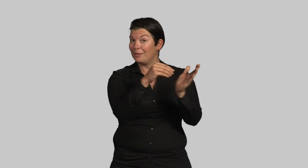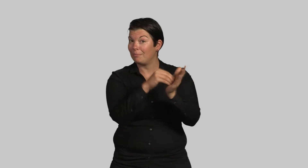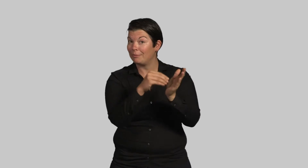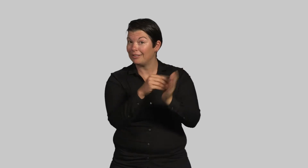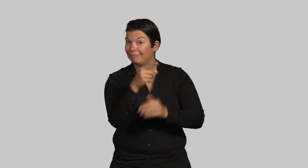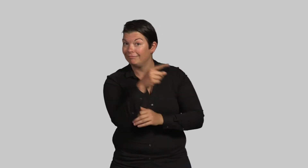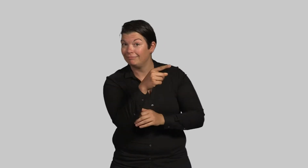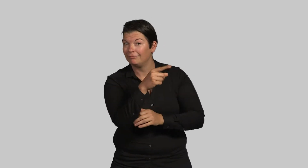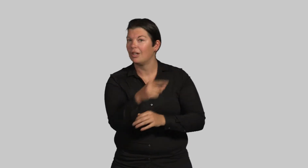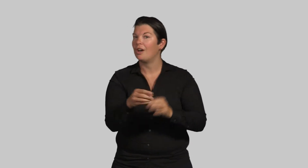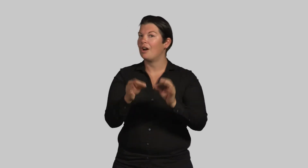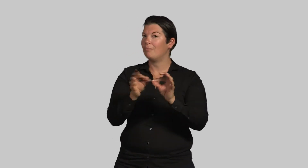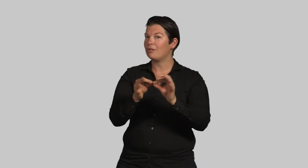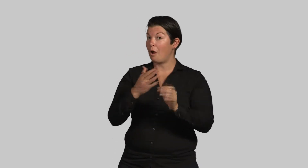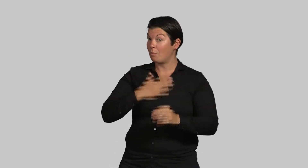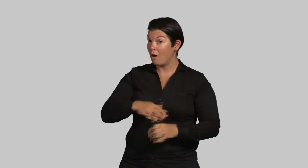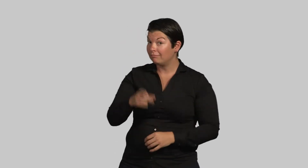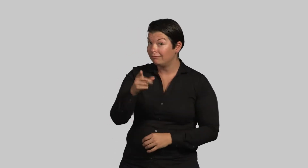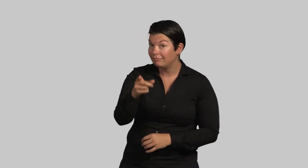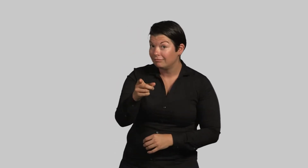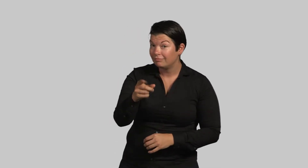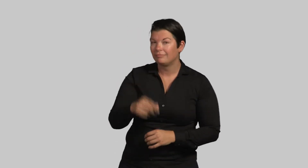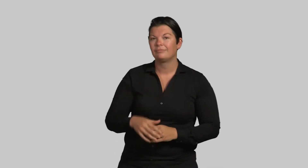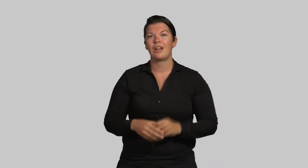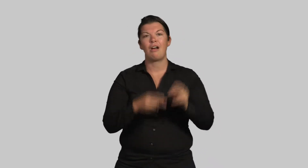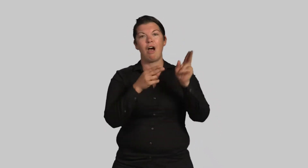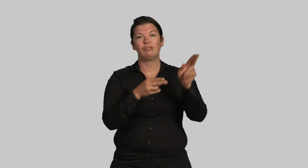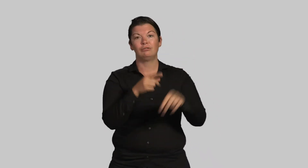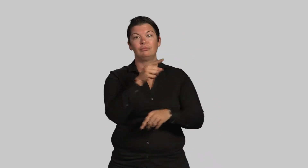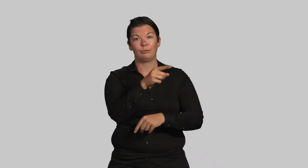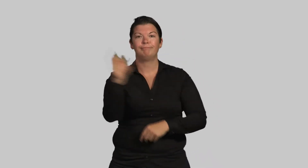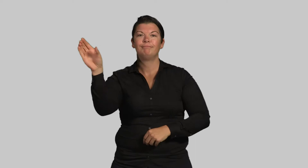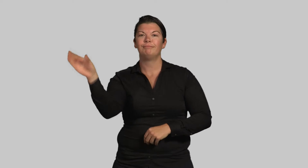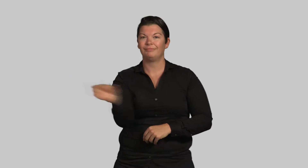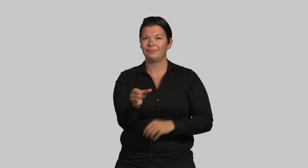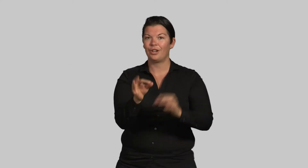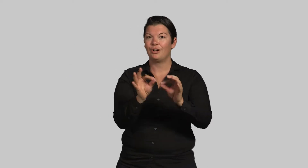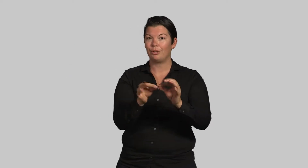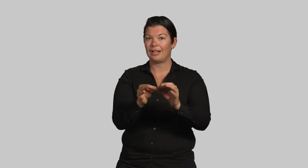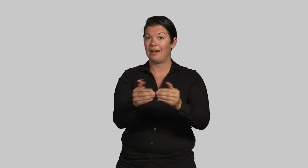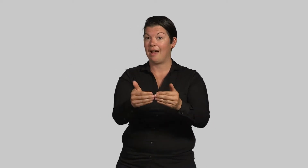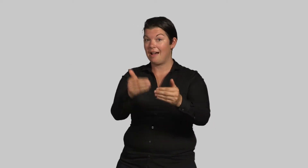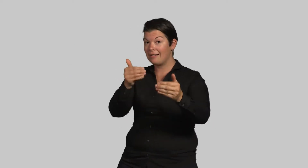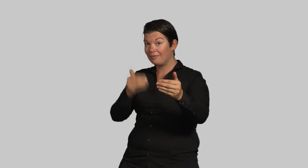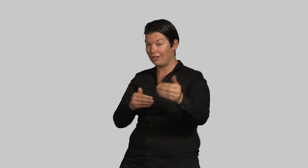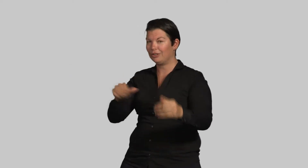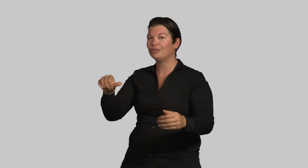If you want an NZSL interpreter for an outpatient appointment, the hospital should have booked one in